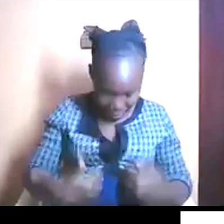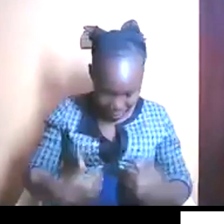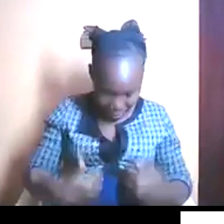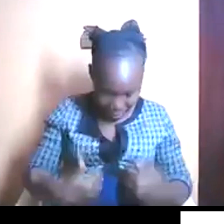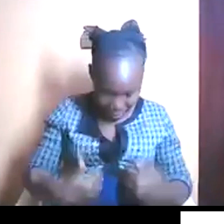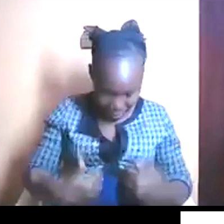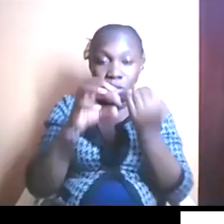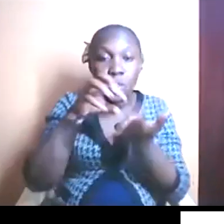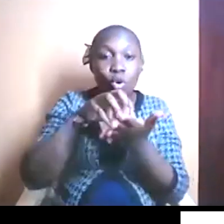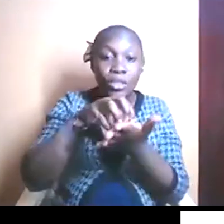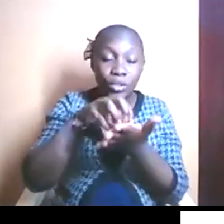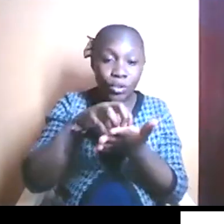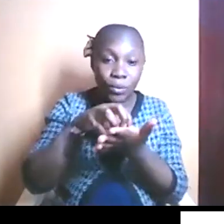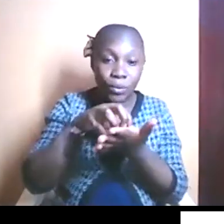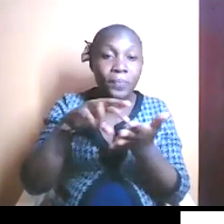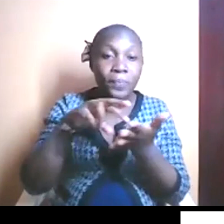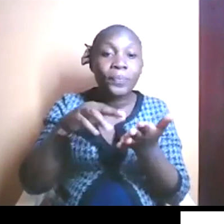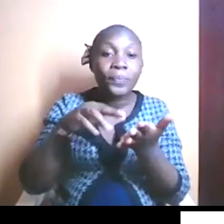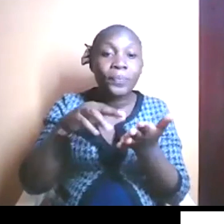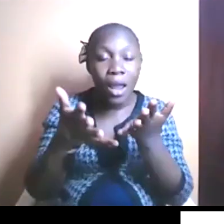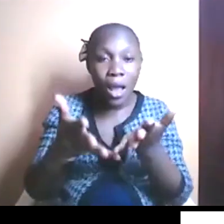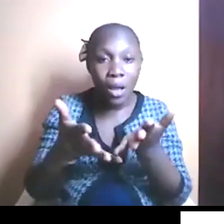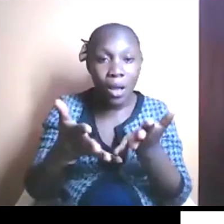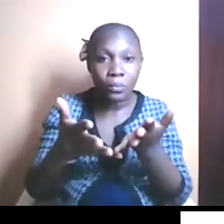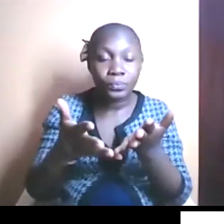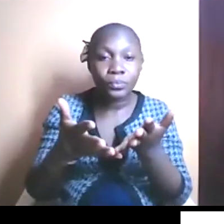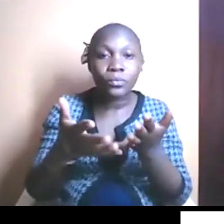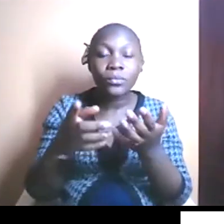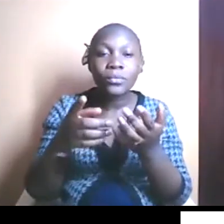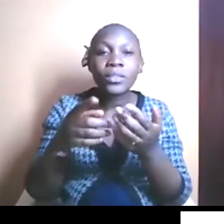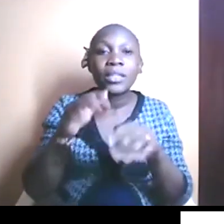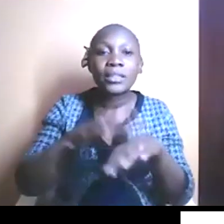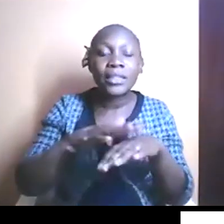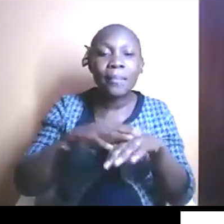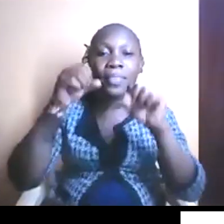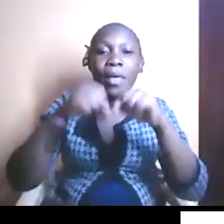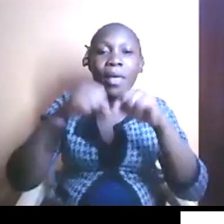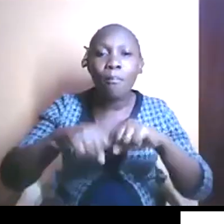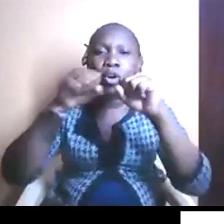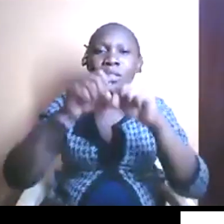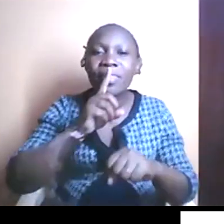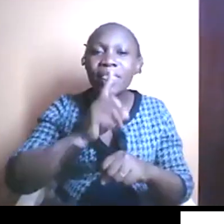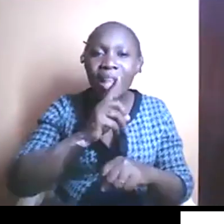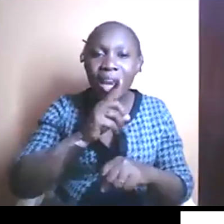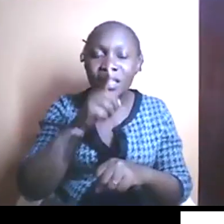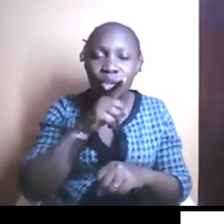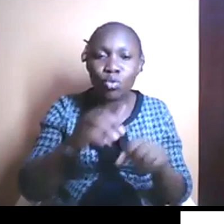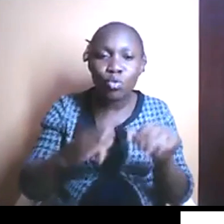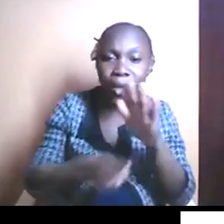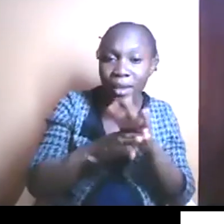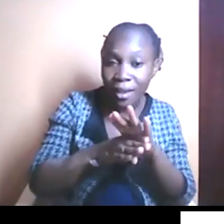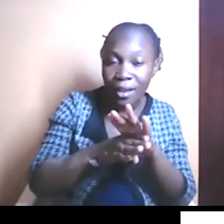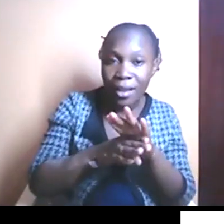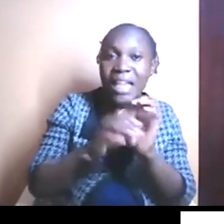blackmail and gaslighting, because being threatened to be put outside the gate it can actually happen. But as you say, it